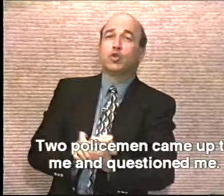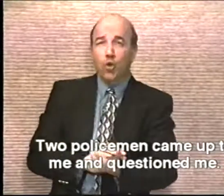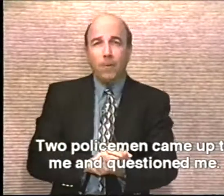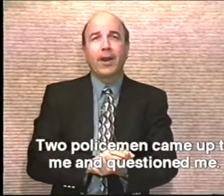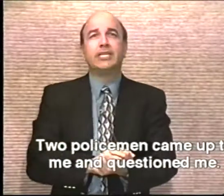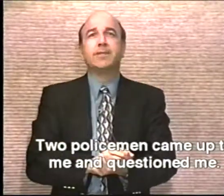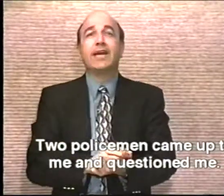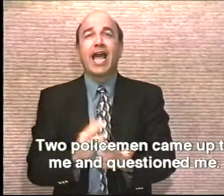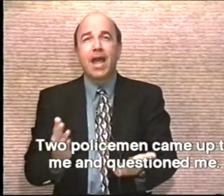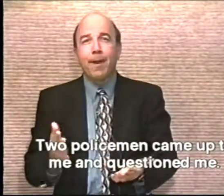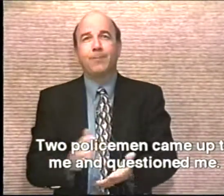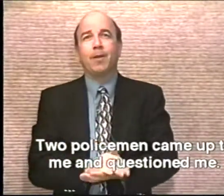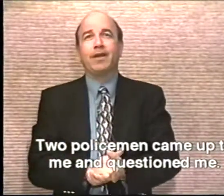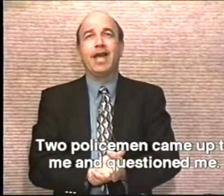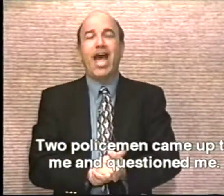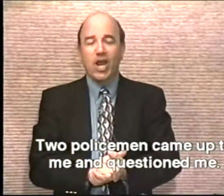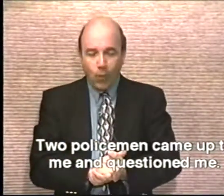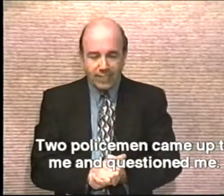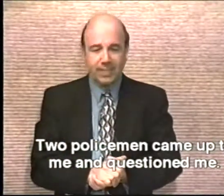Two policemen came up to me and questioned me.